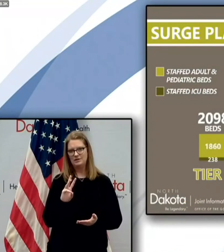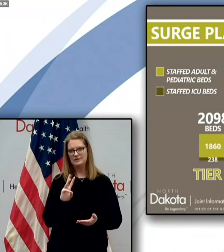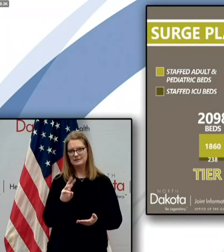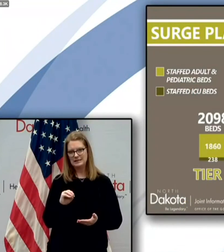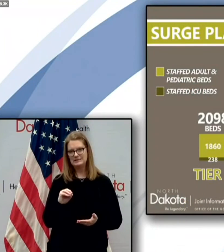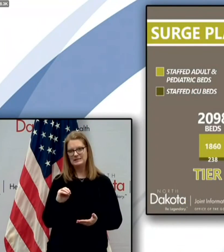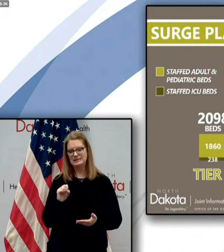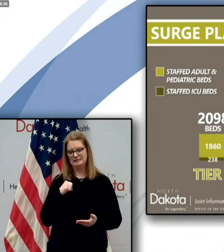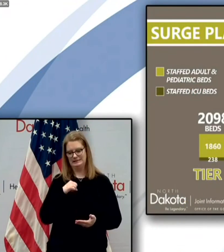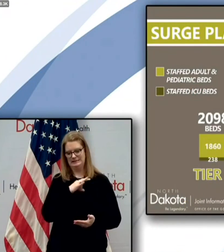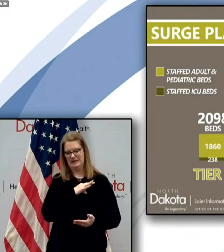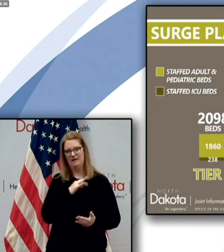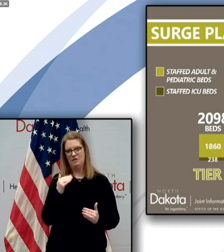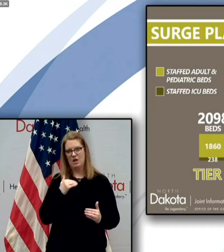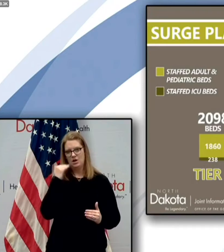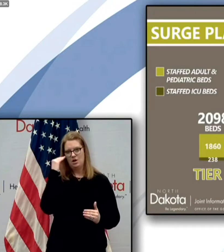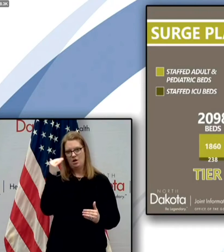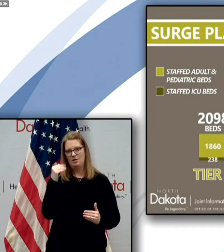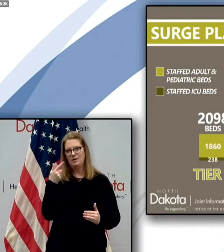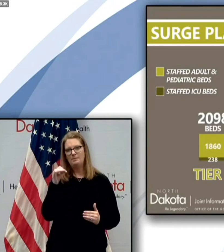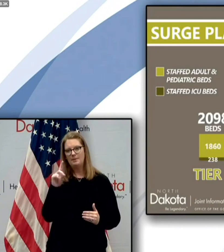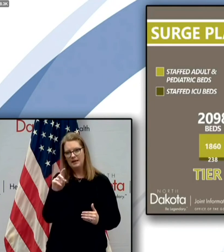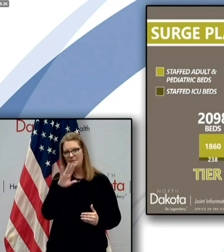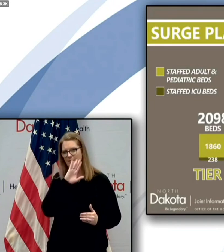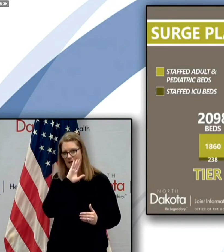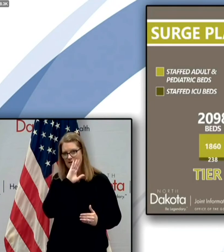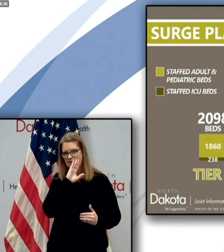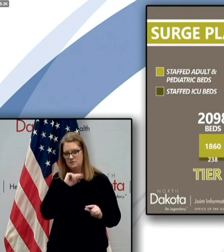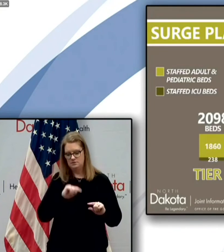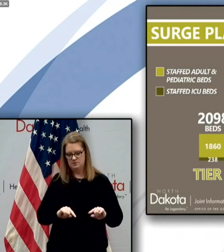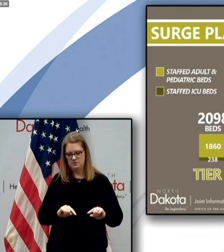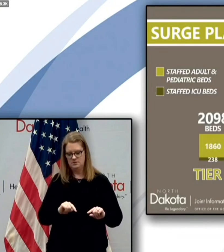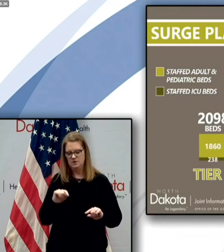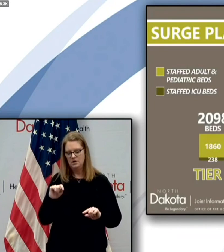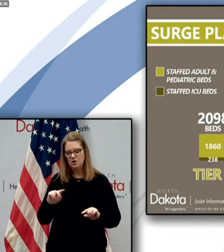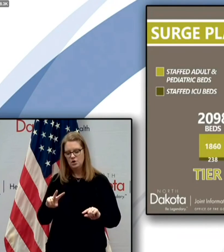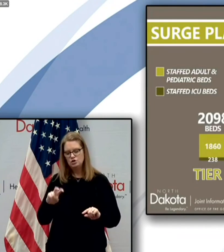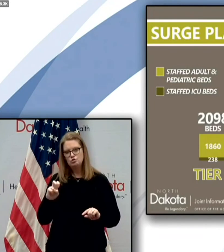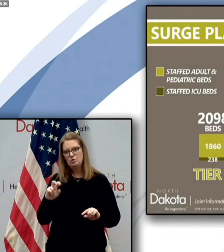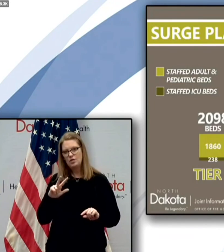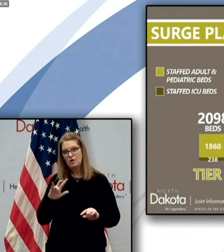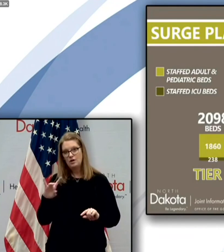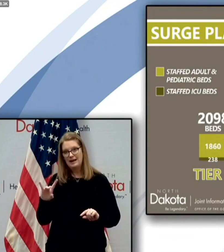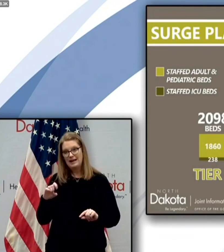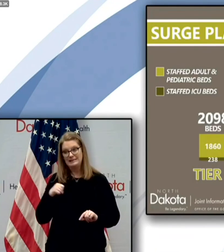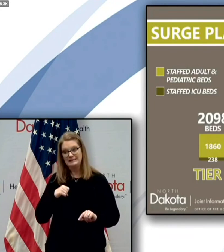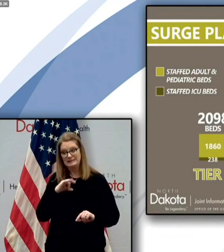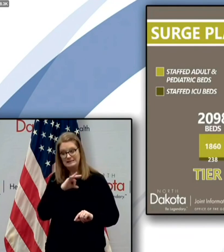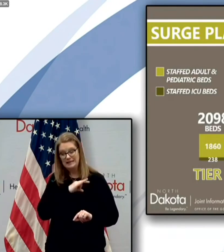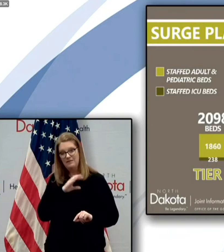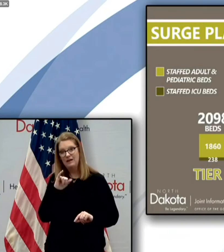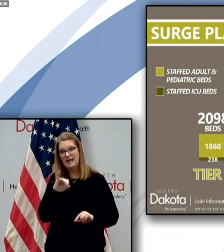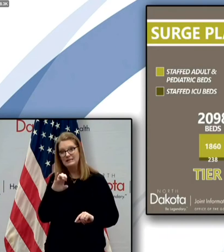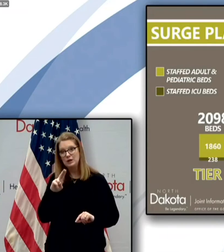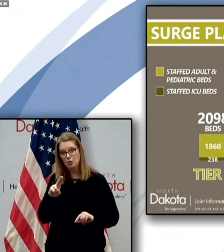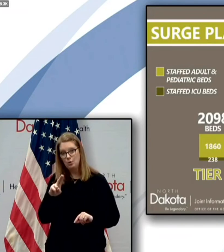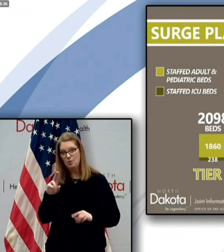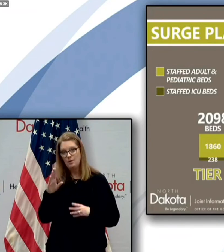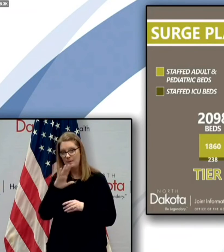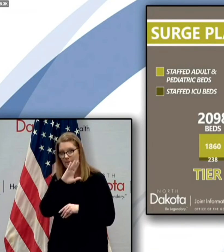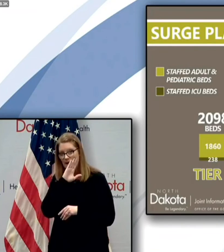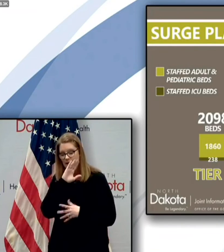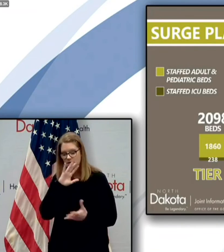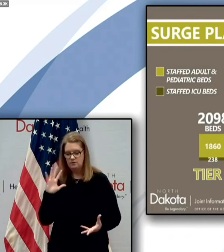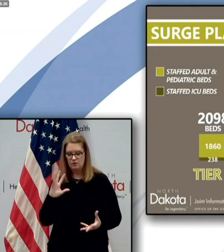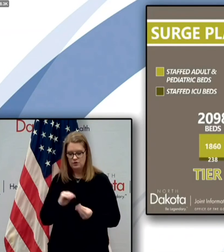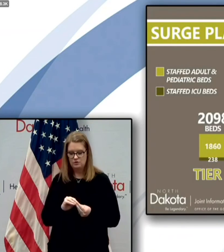1,860 staffed adult and pediatric beds. We have 238 staffed ICU beds for a